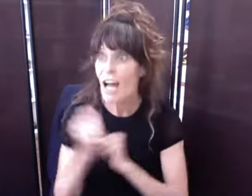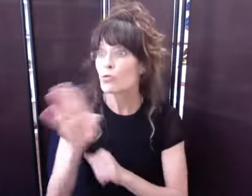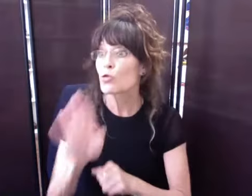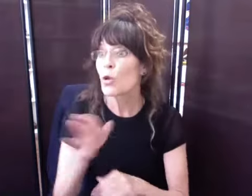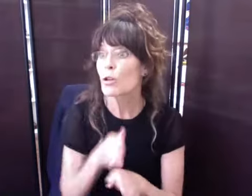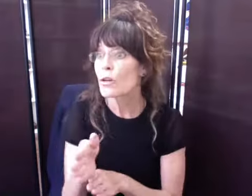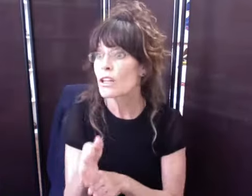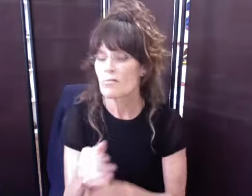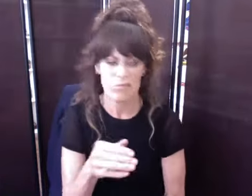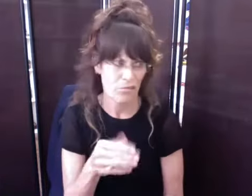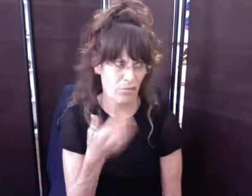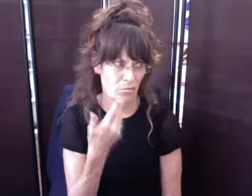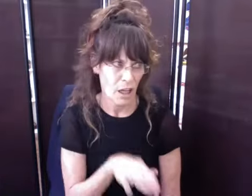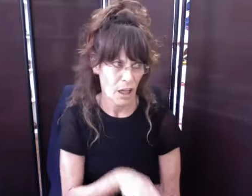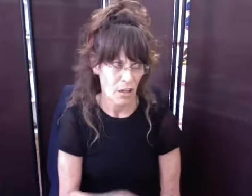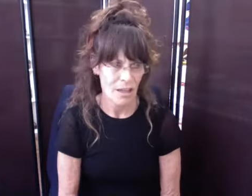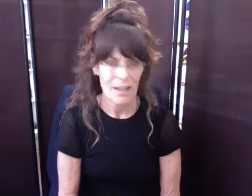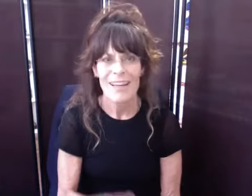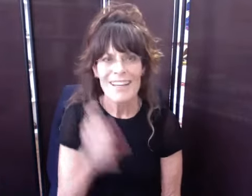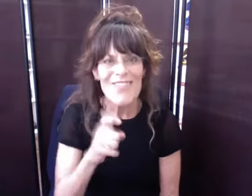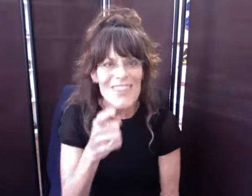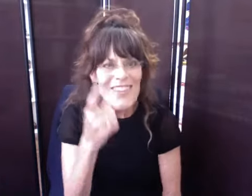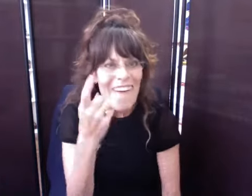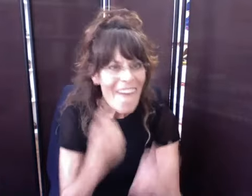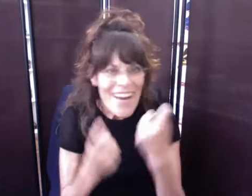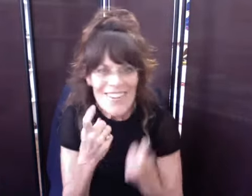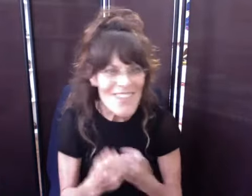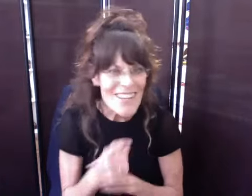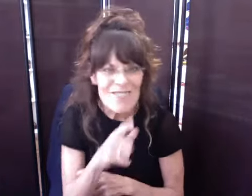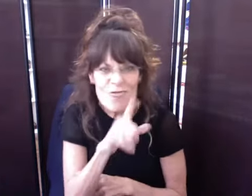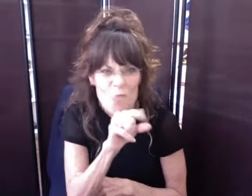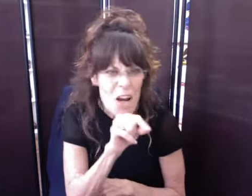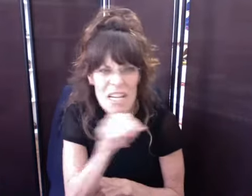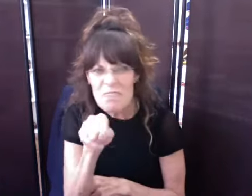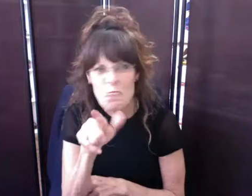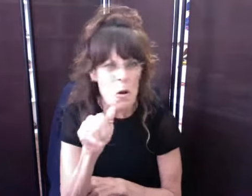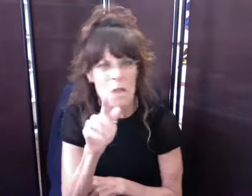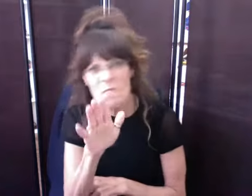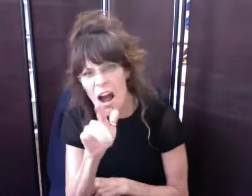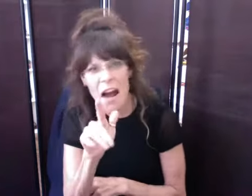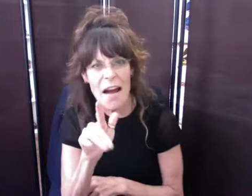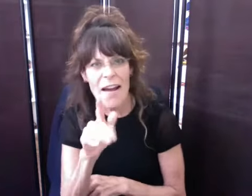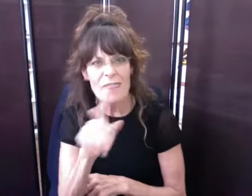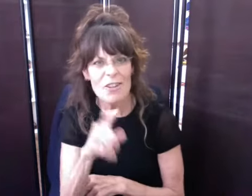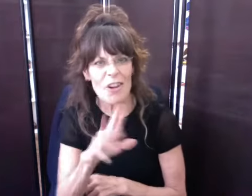so good. He must have asked me 20, 25 behavior questions, all of which, by the way, I got right. I just want to make that clear right